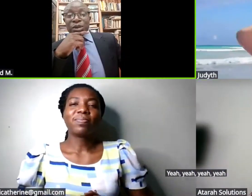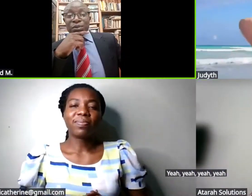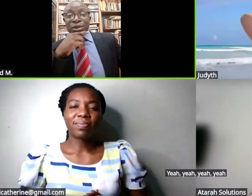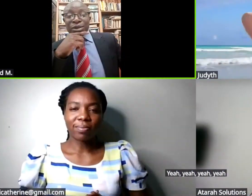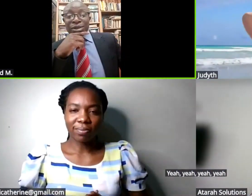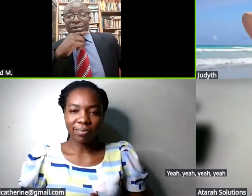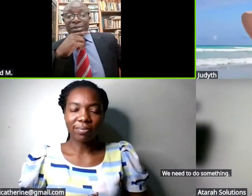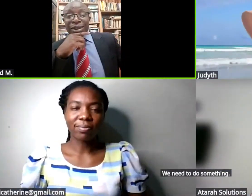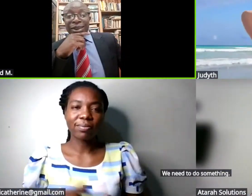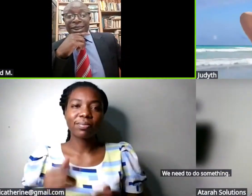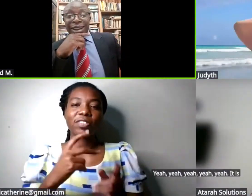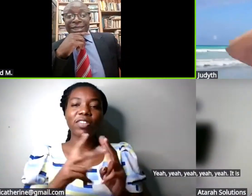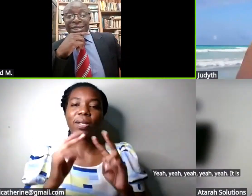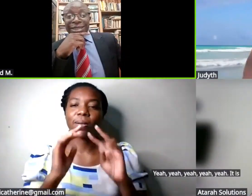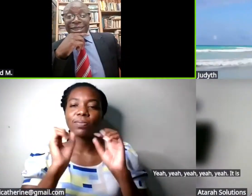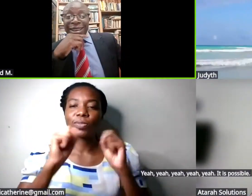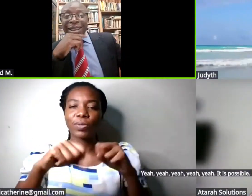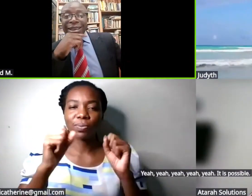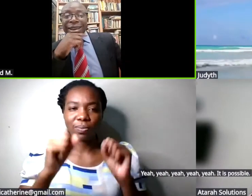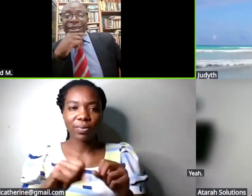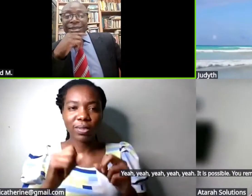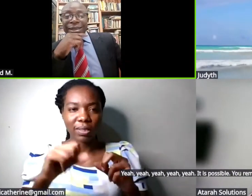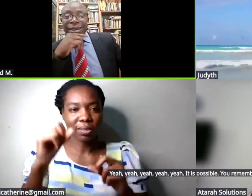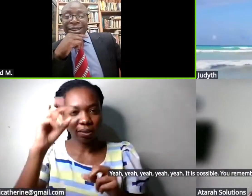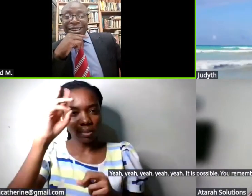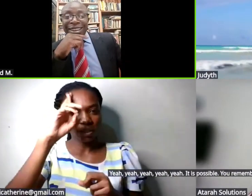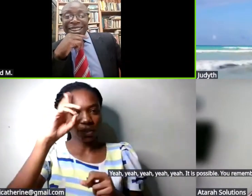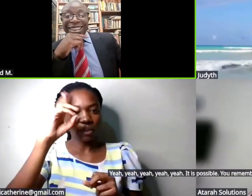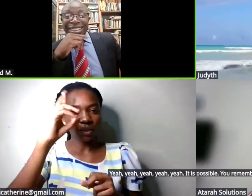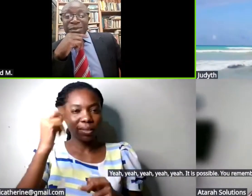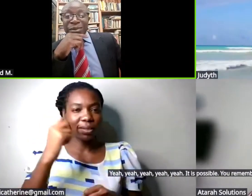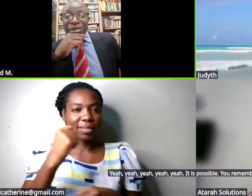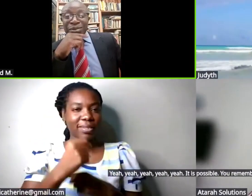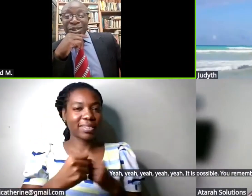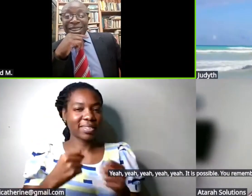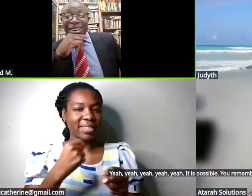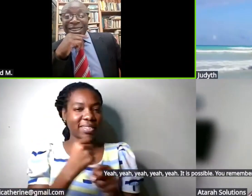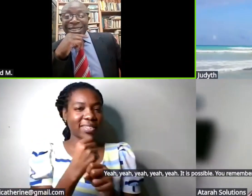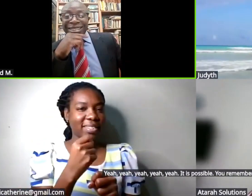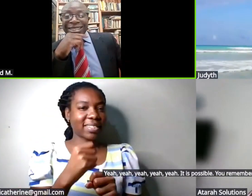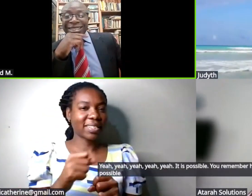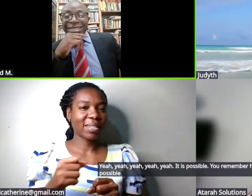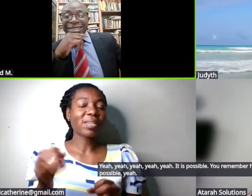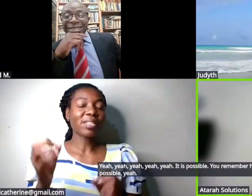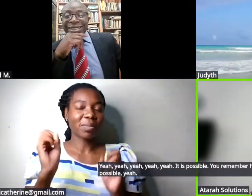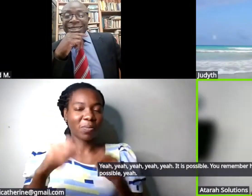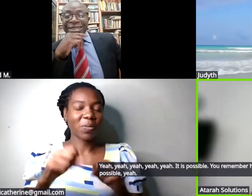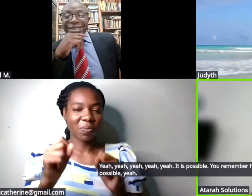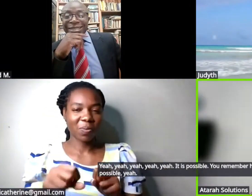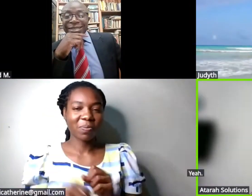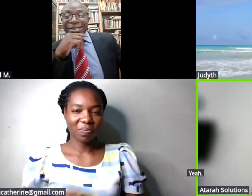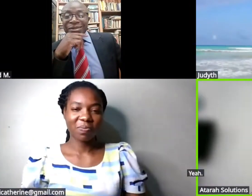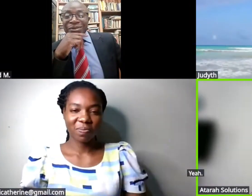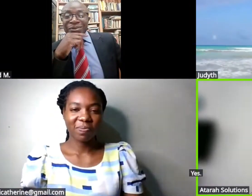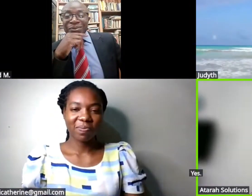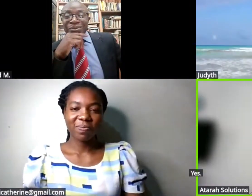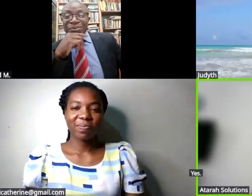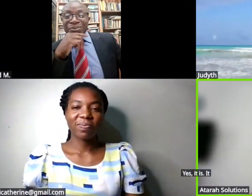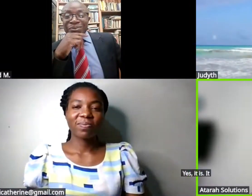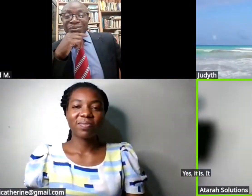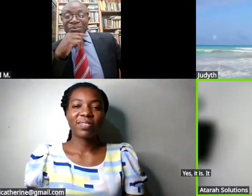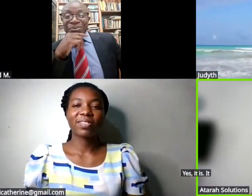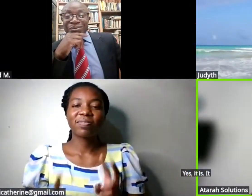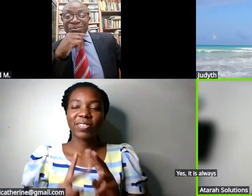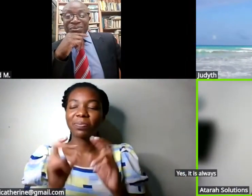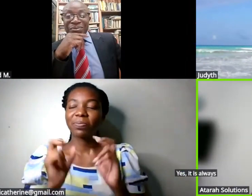It is possible. Yeah. You remember our 50 years, it's possible, yeah. Yes, it is always possible.